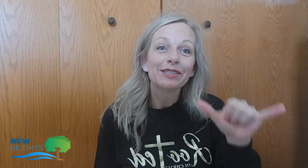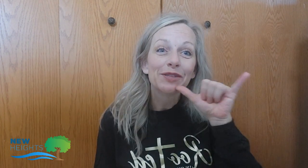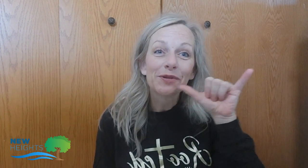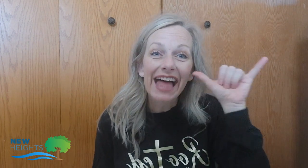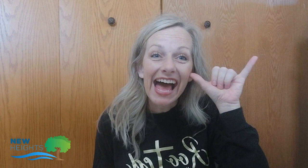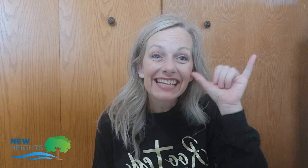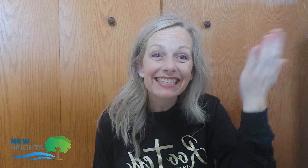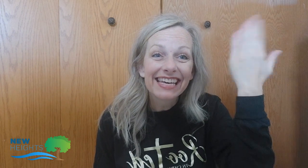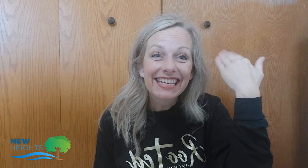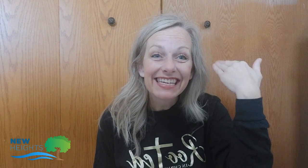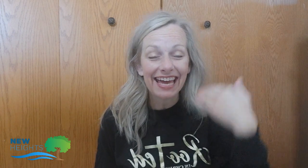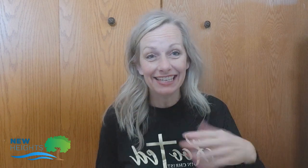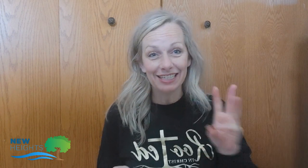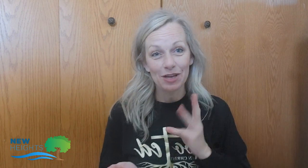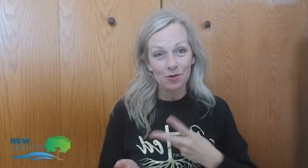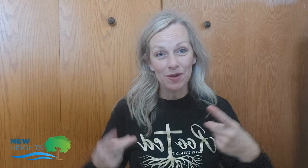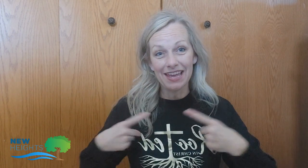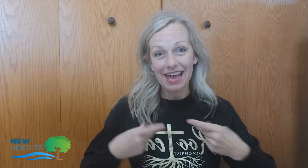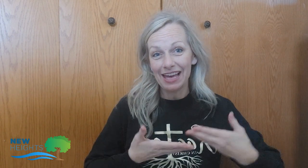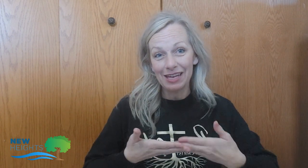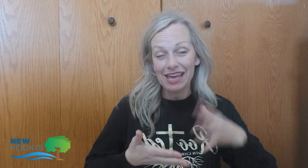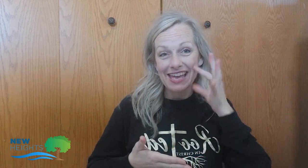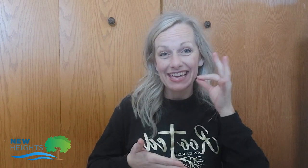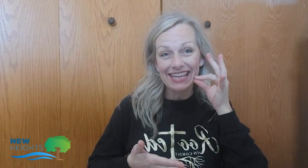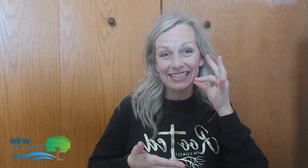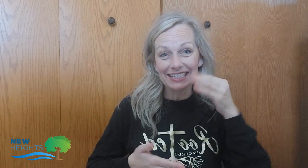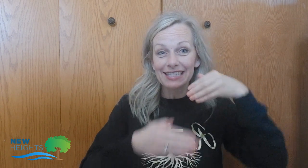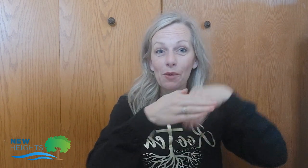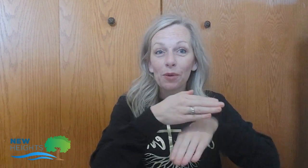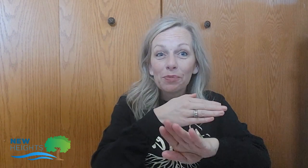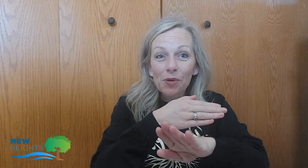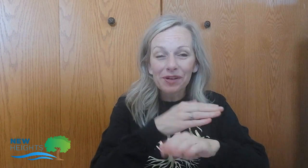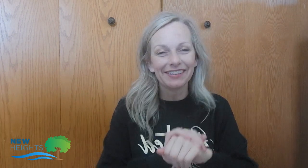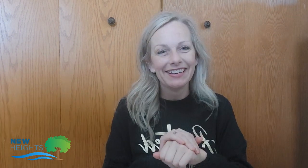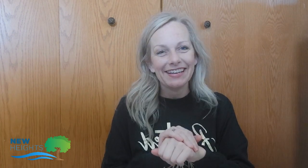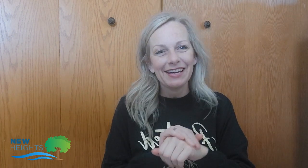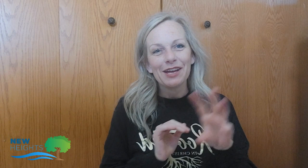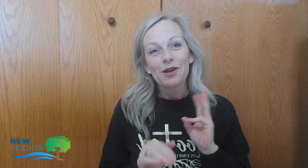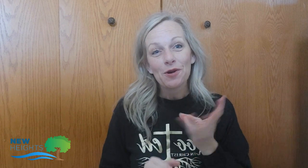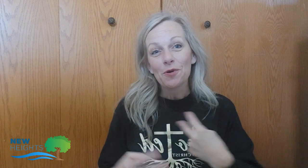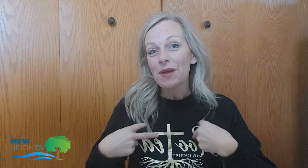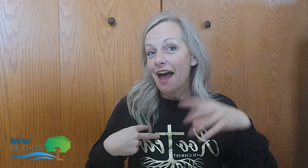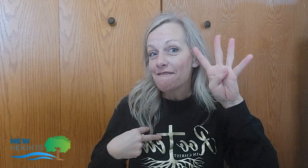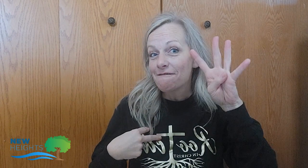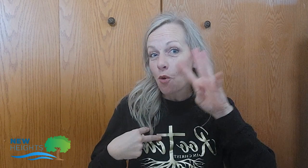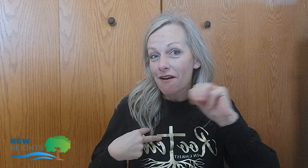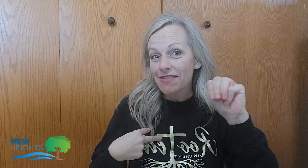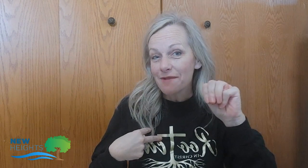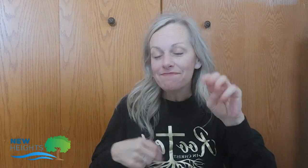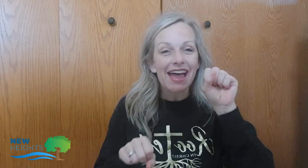So last night we had kittens that were born. We have 4 of them, and